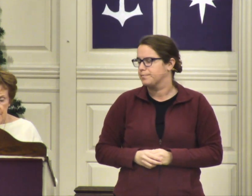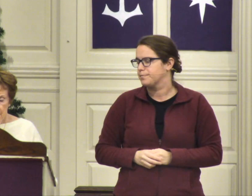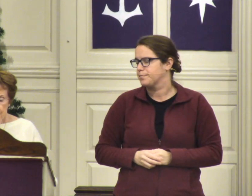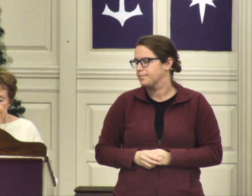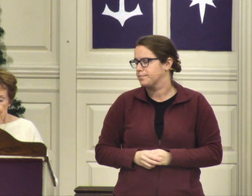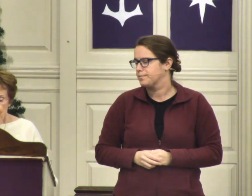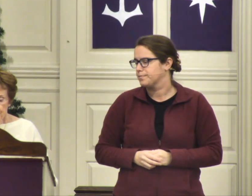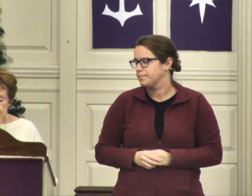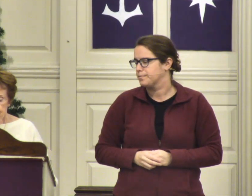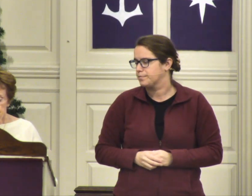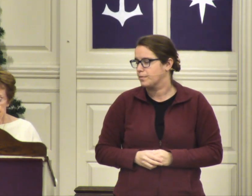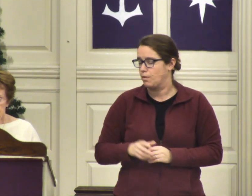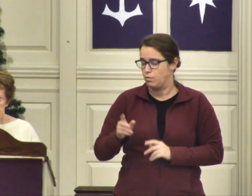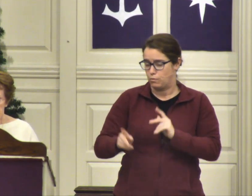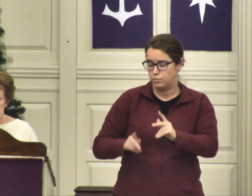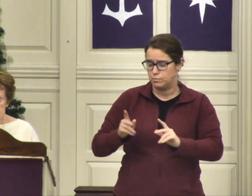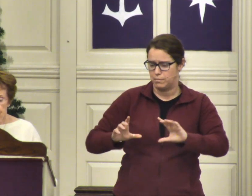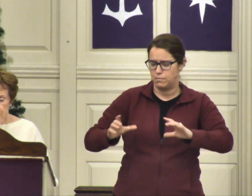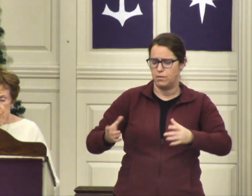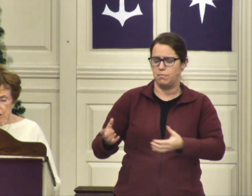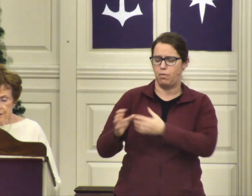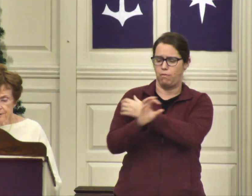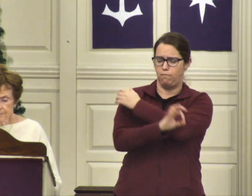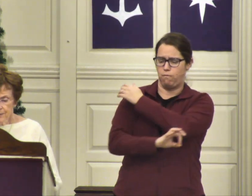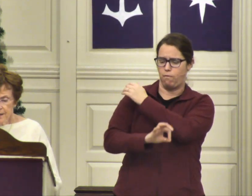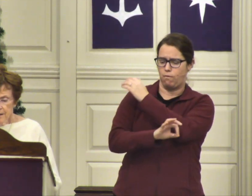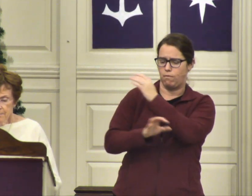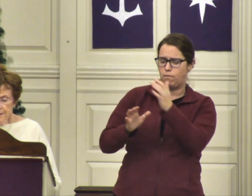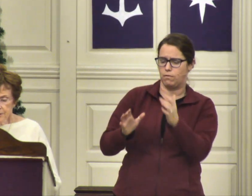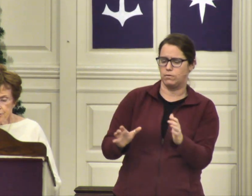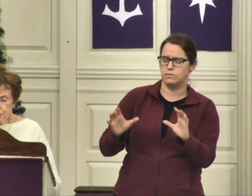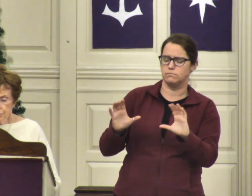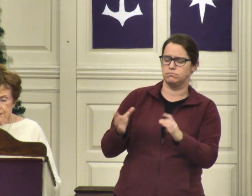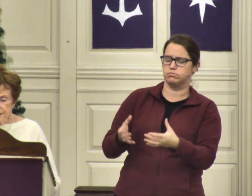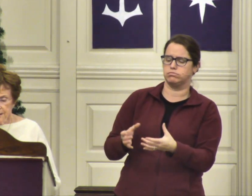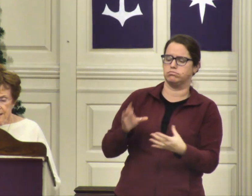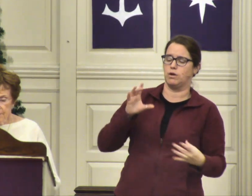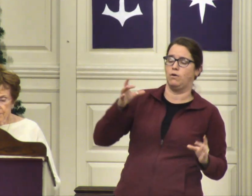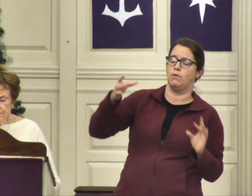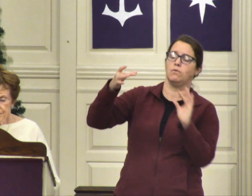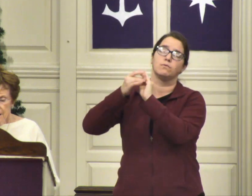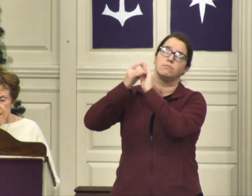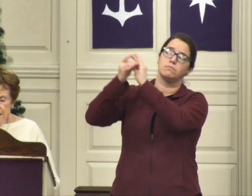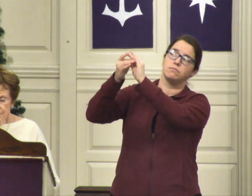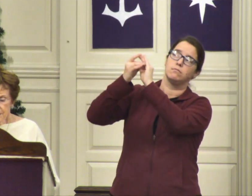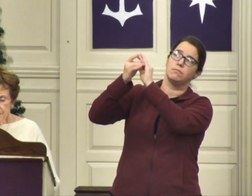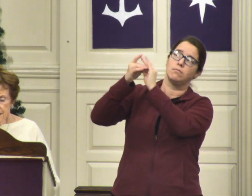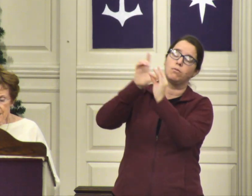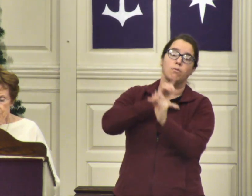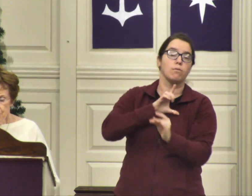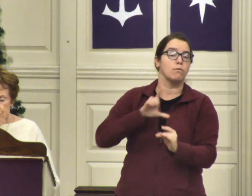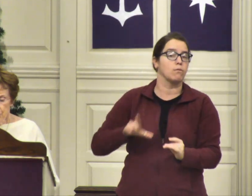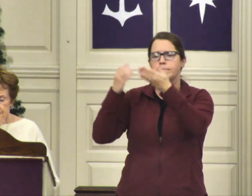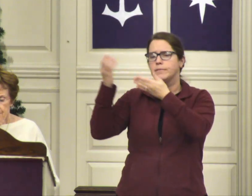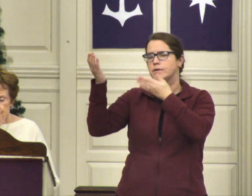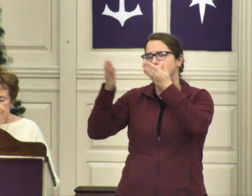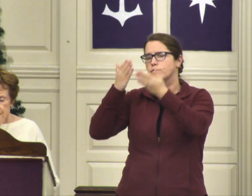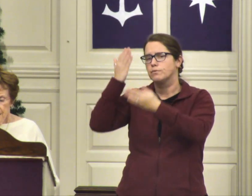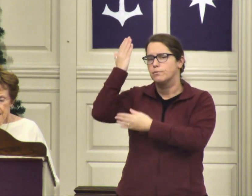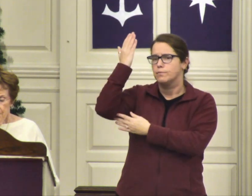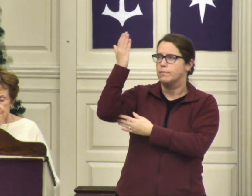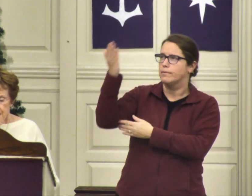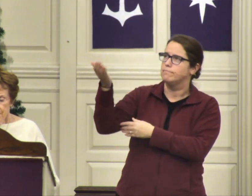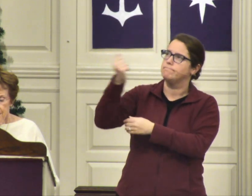The foreigners who join themselves to the Lord, ministering to him, loving the name of the Lord,